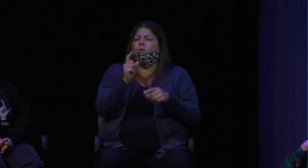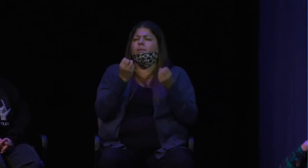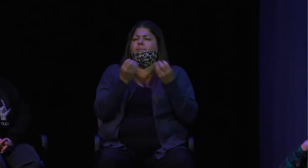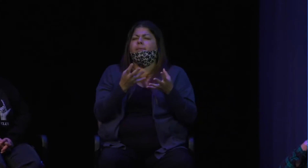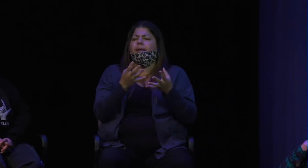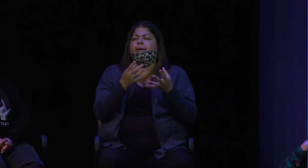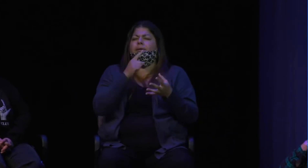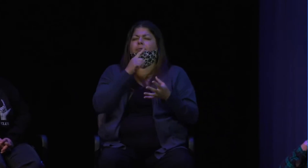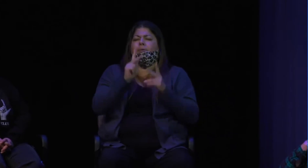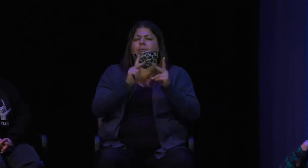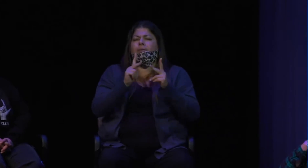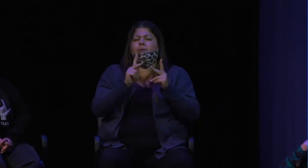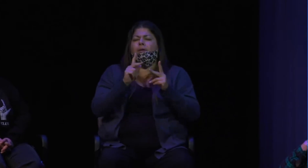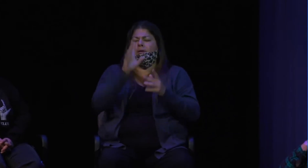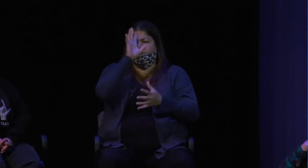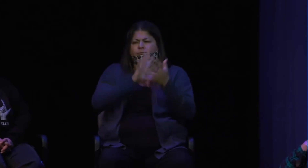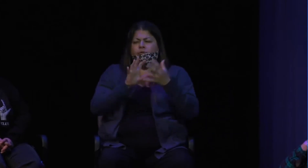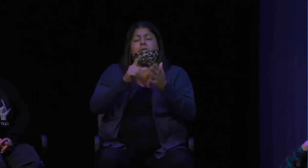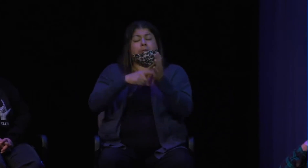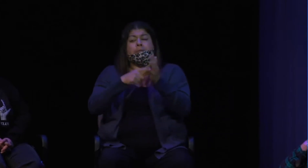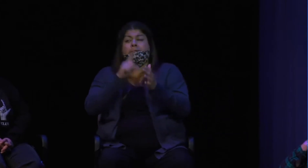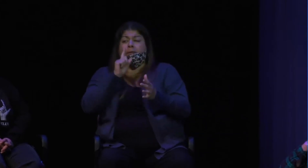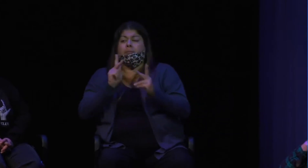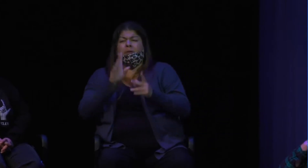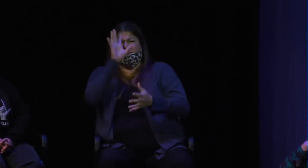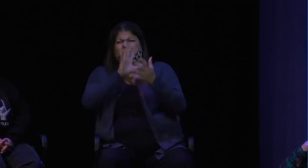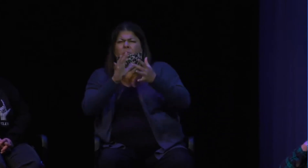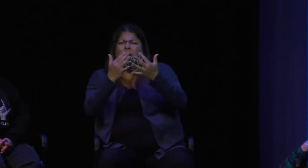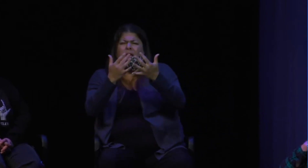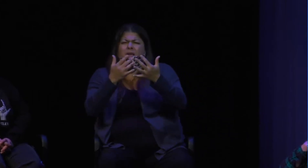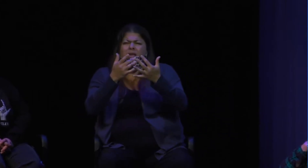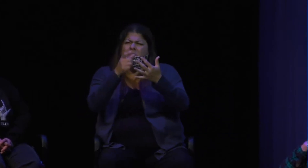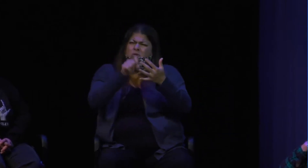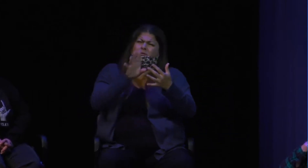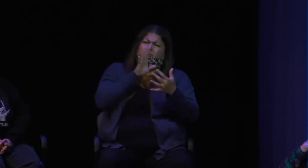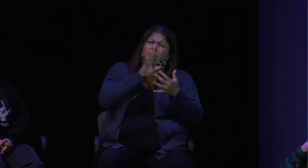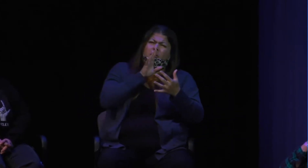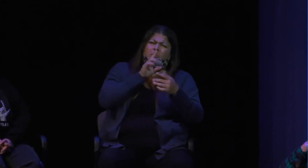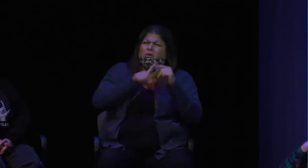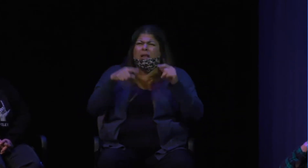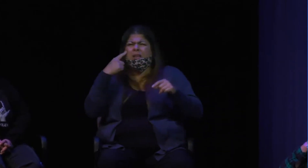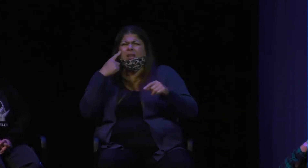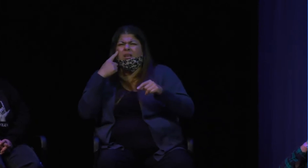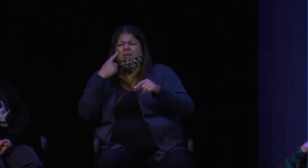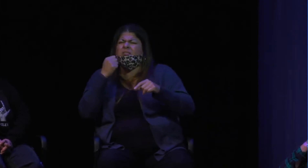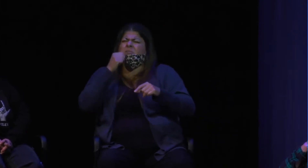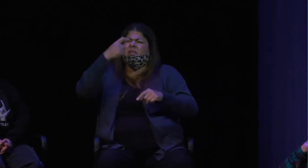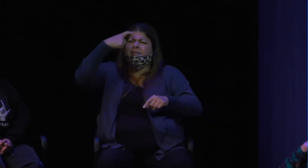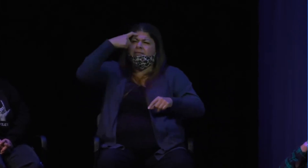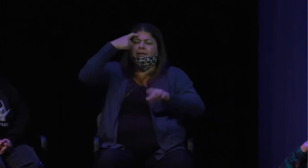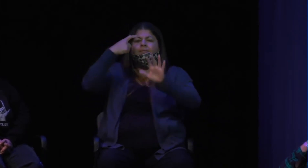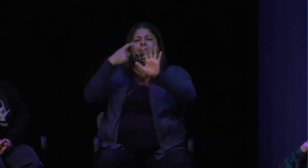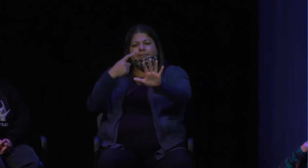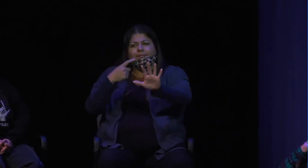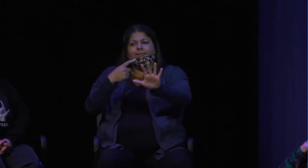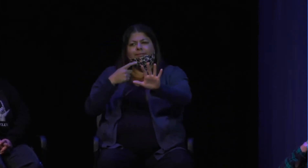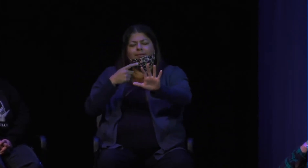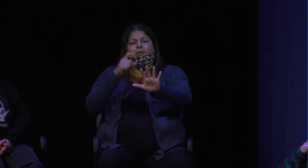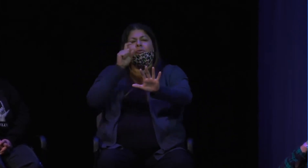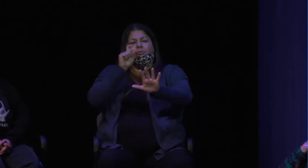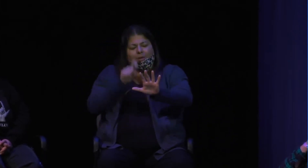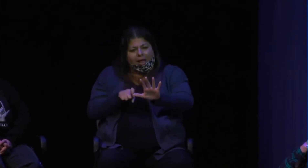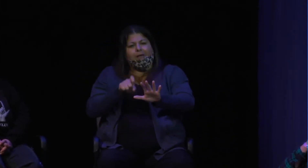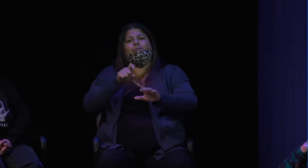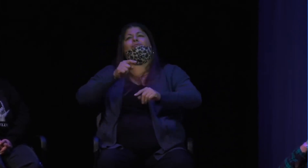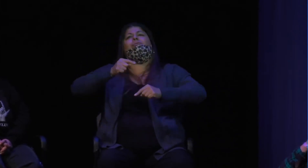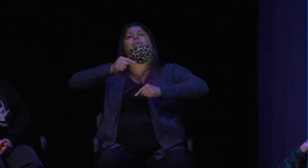definitely, because he's relying on lip reading. And so it gets confusing. And then people get confused when they're trying to communicate with you because they're like,